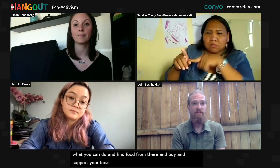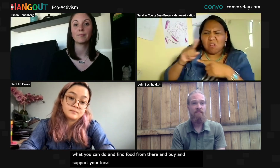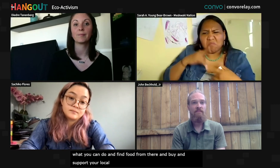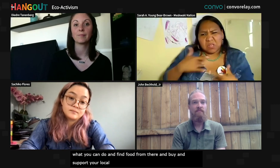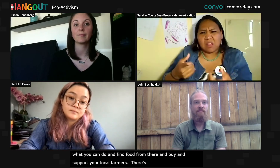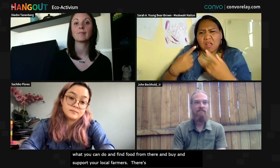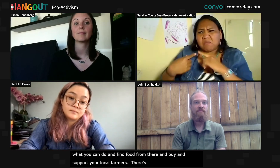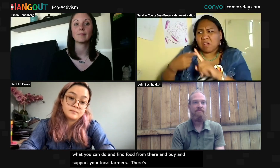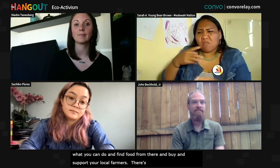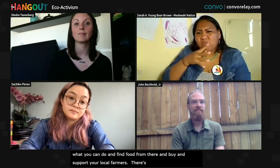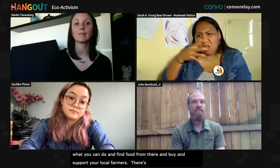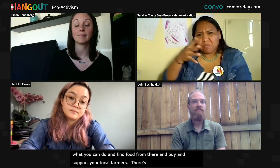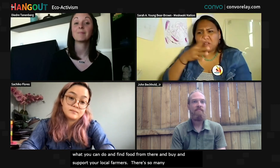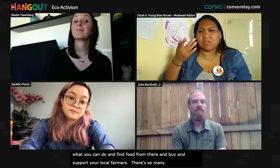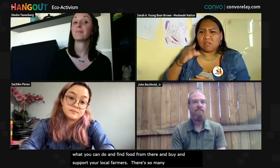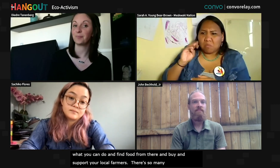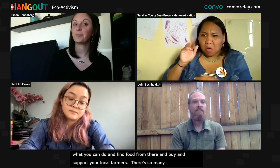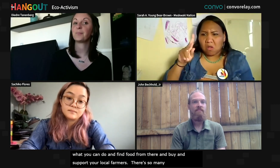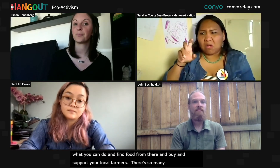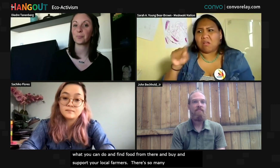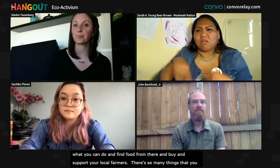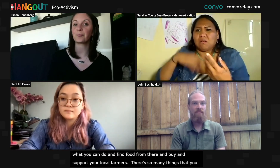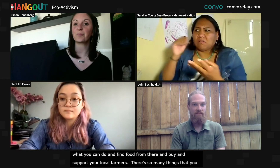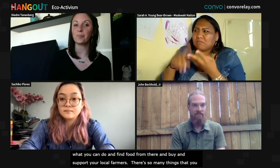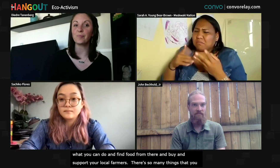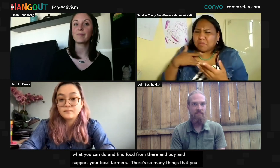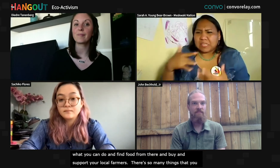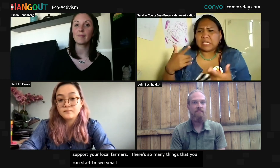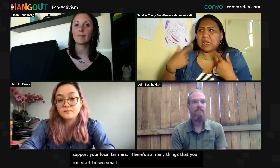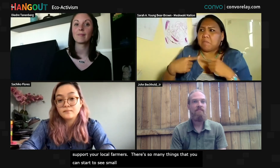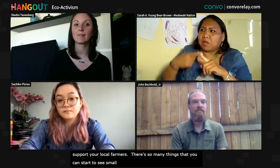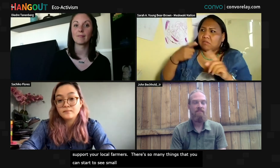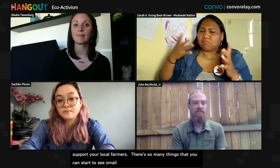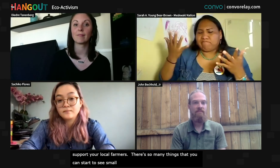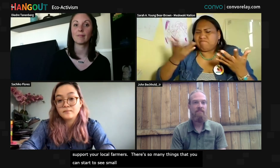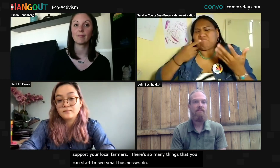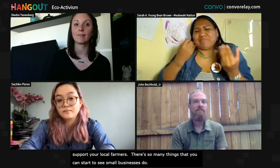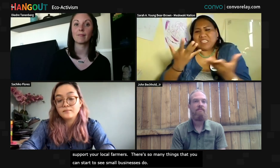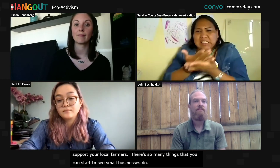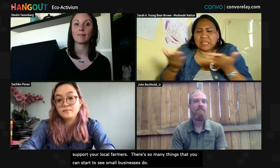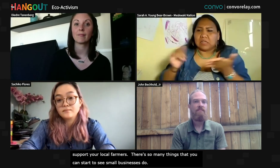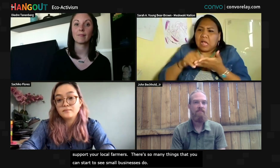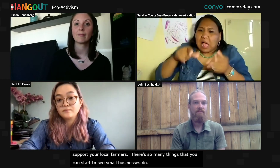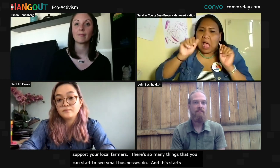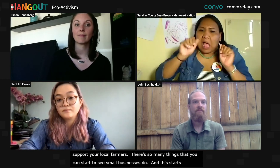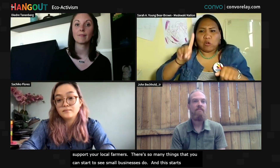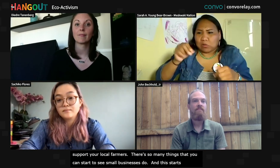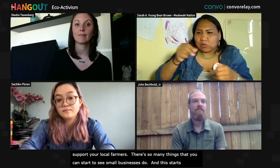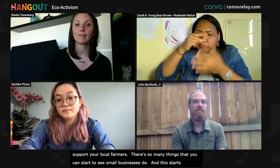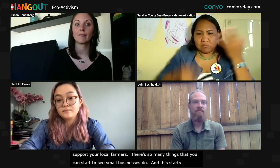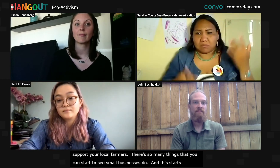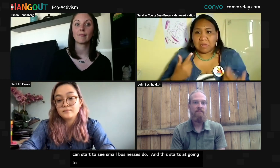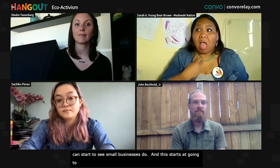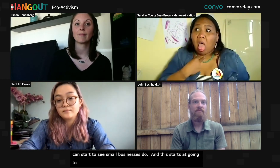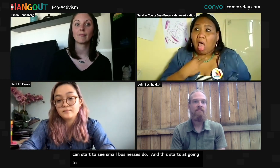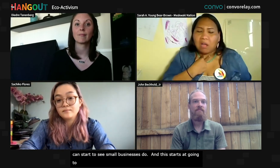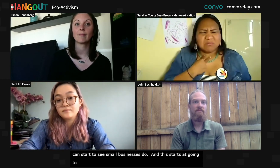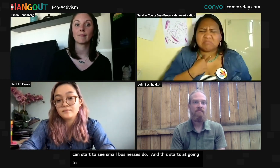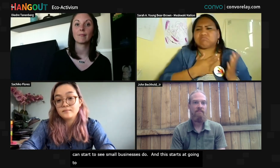that you can start to see small businesses do. And this starts at going to farmers markets and different things like that. But there's a lot of things you